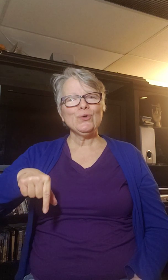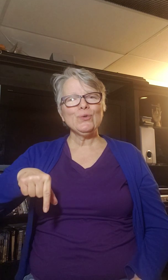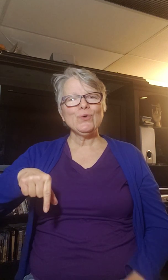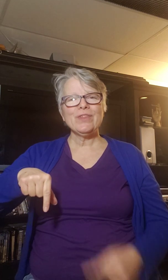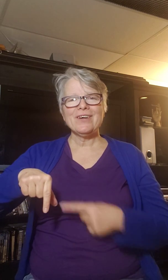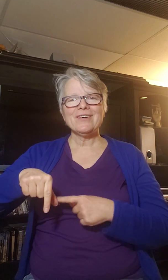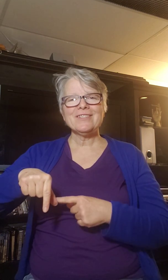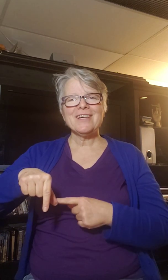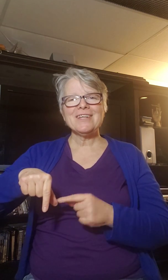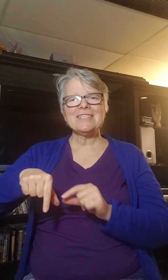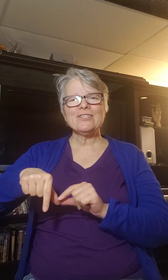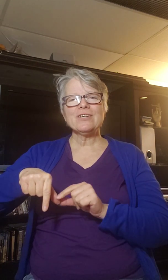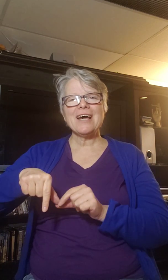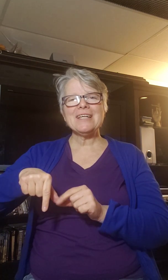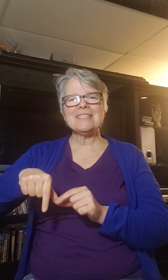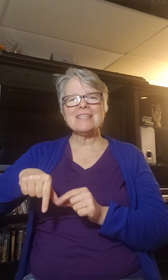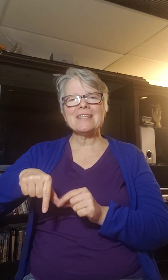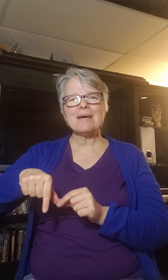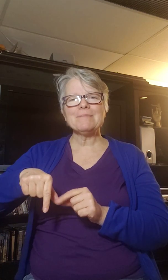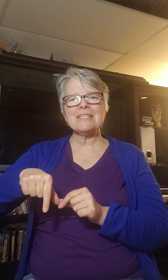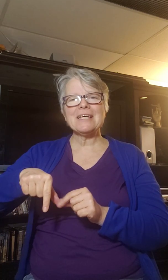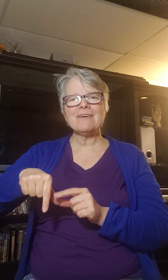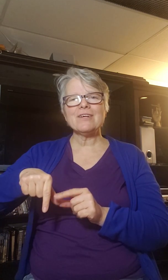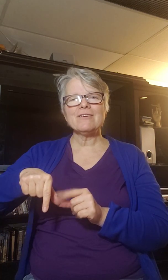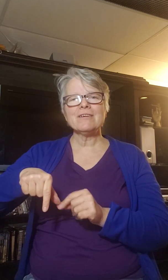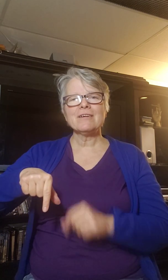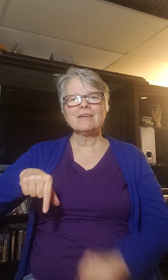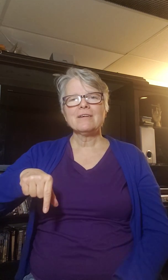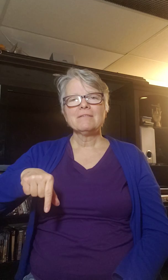Q. There's that. So you can kind of see the thumb sticking out here.